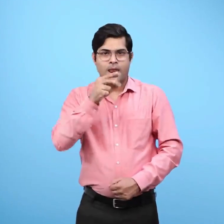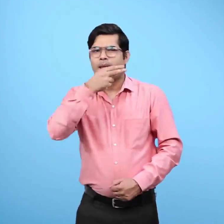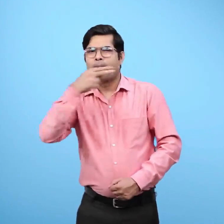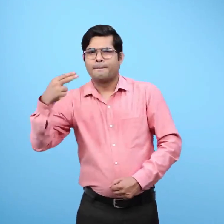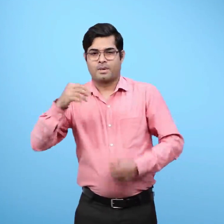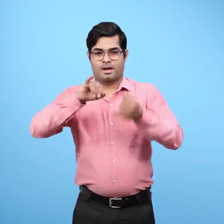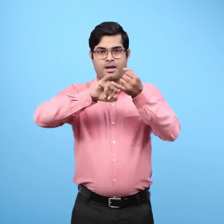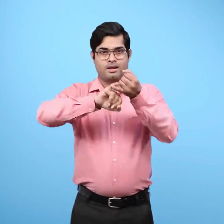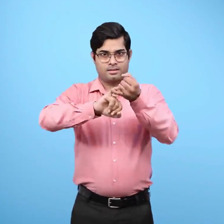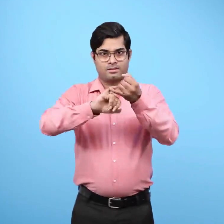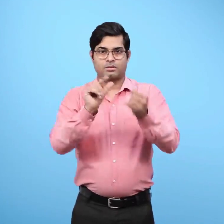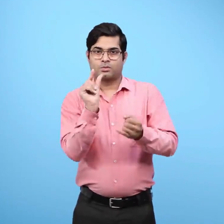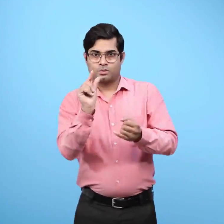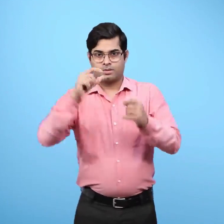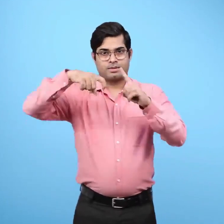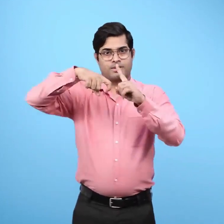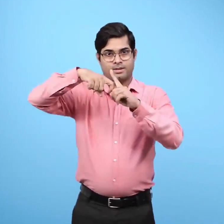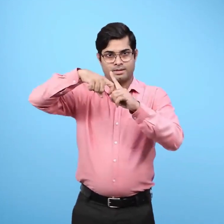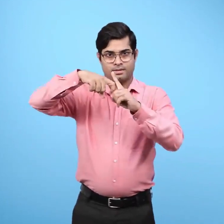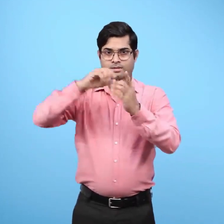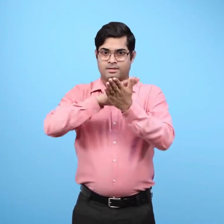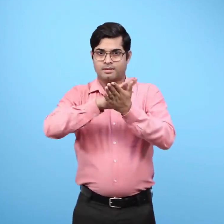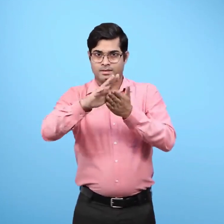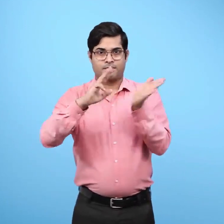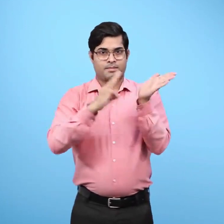Sukhman made this picture with so many angles.